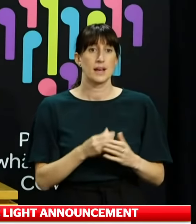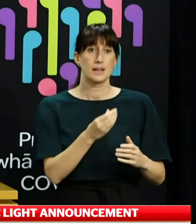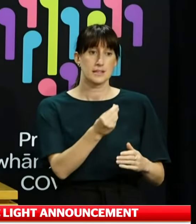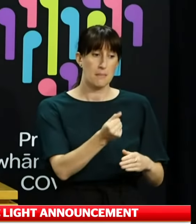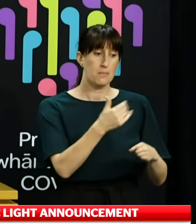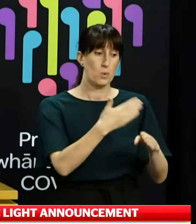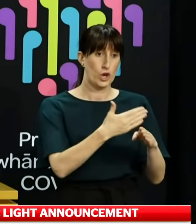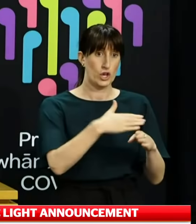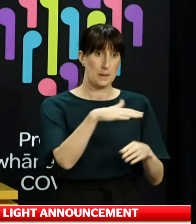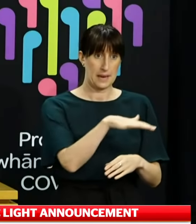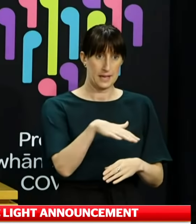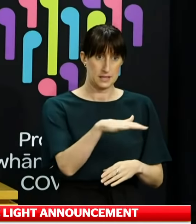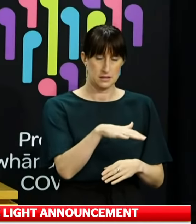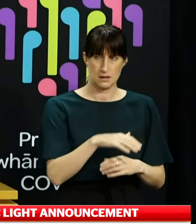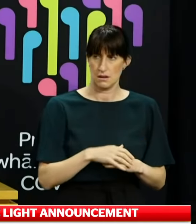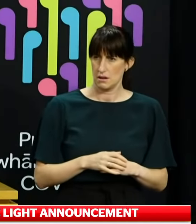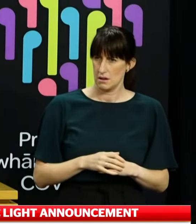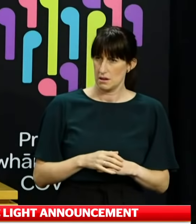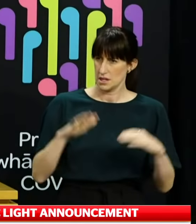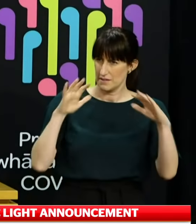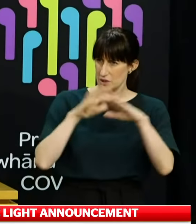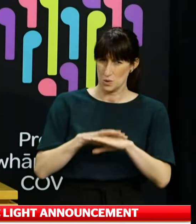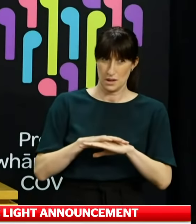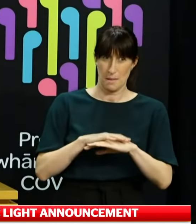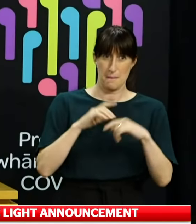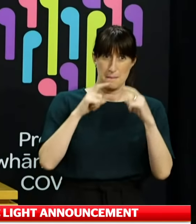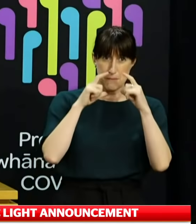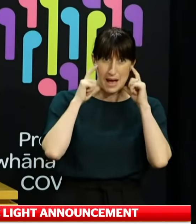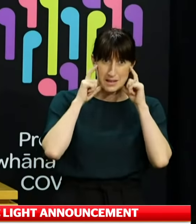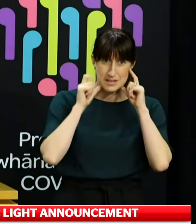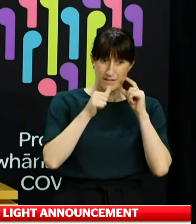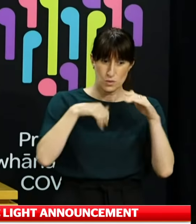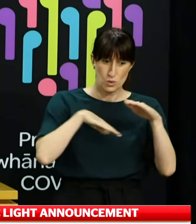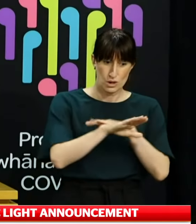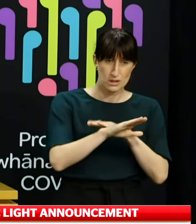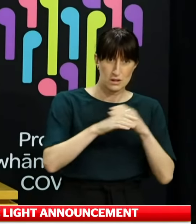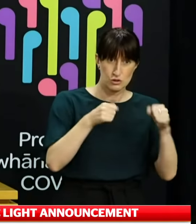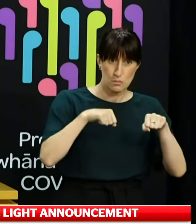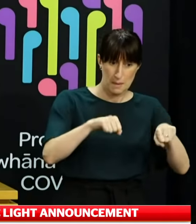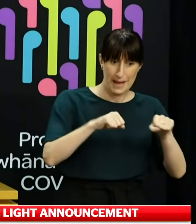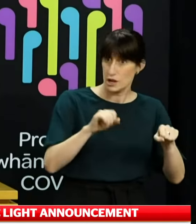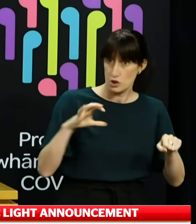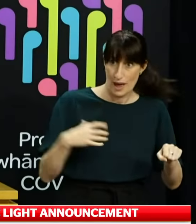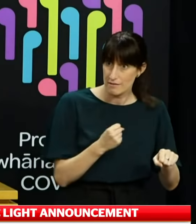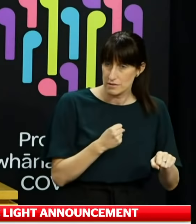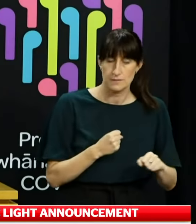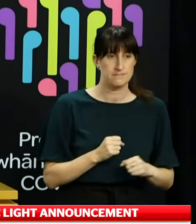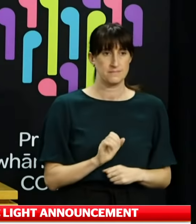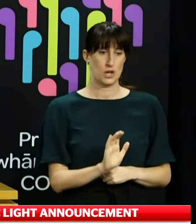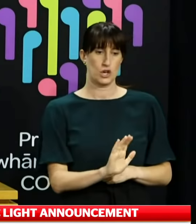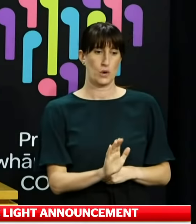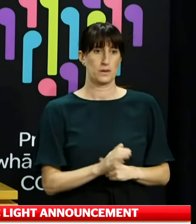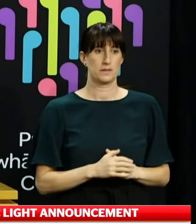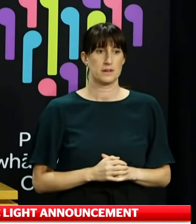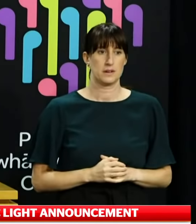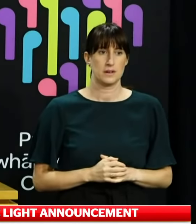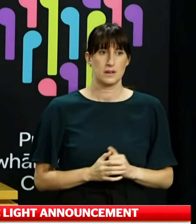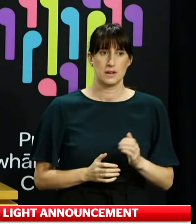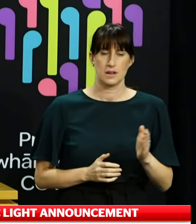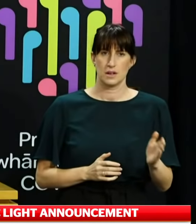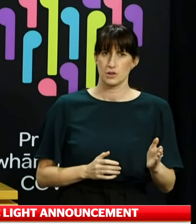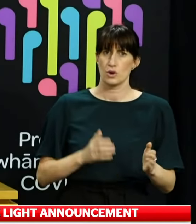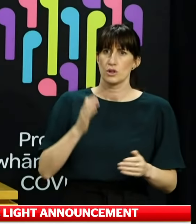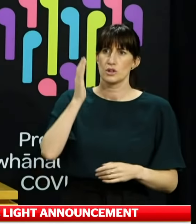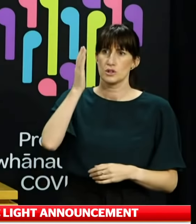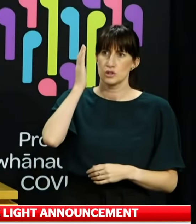others. So you don't have to wear a face mask to the supermarket anymore? No. Is your expectation for schools and masks,